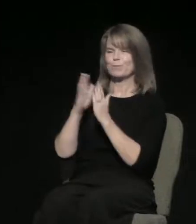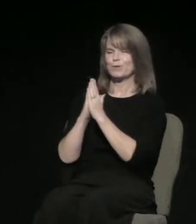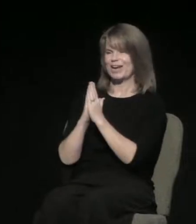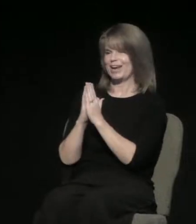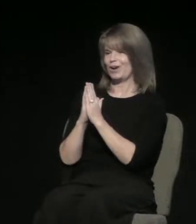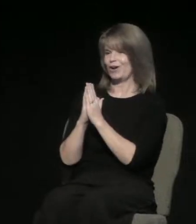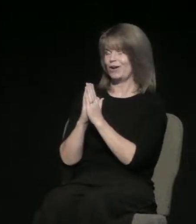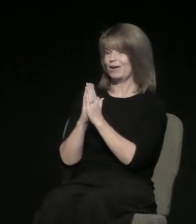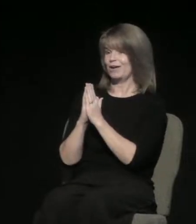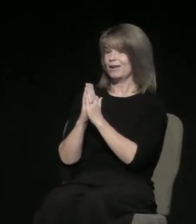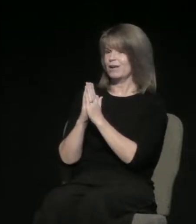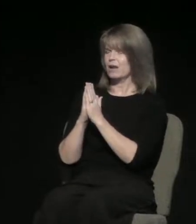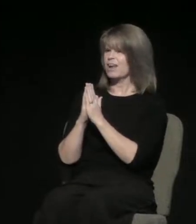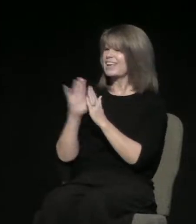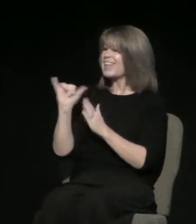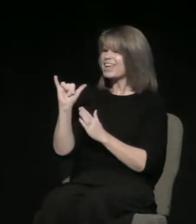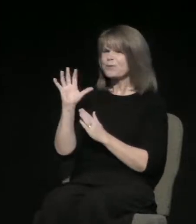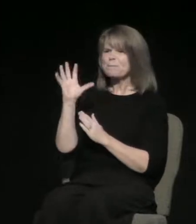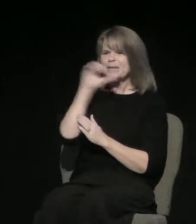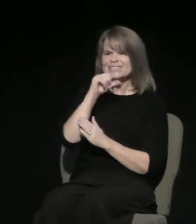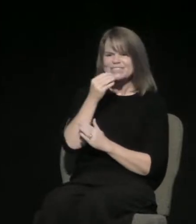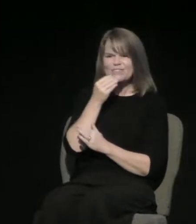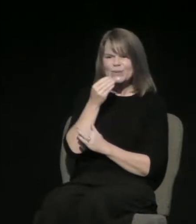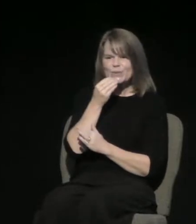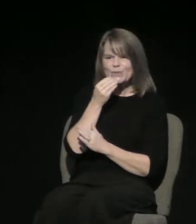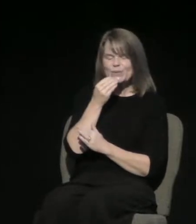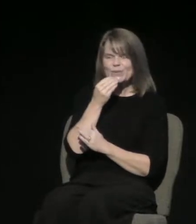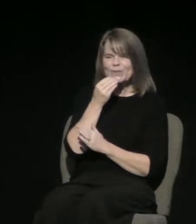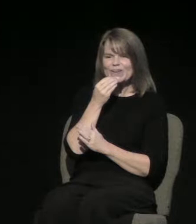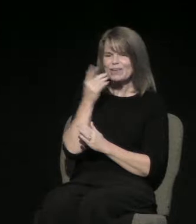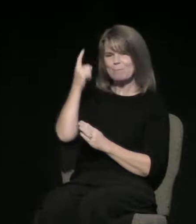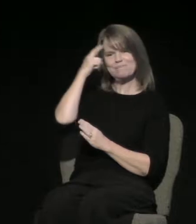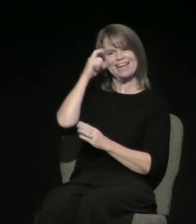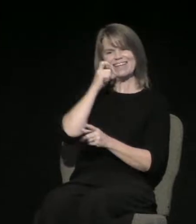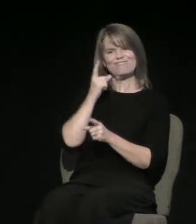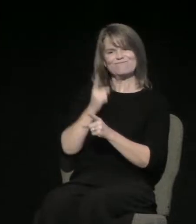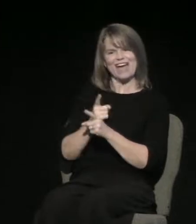It's like You've Missed some Nourishment And your Mind is Just not Where it Should be